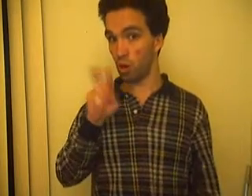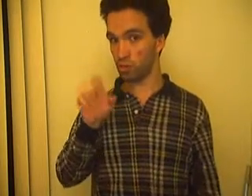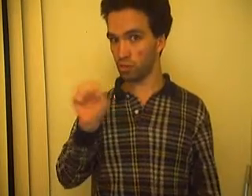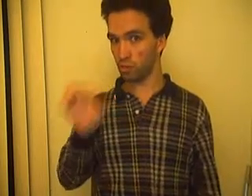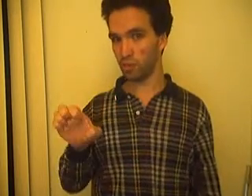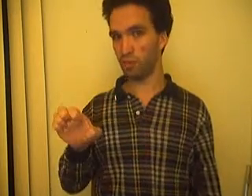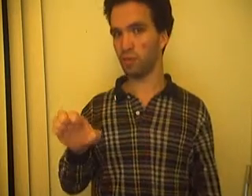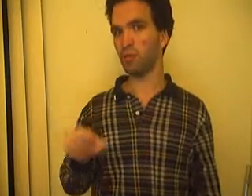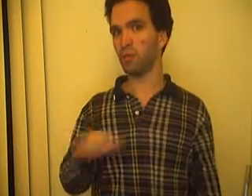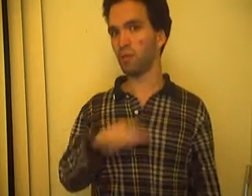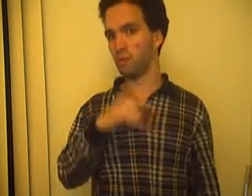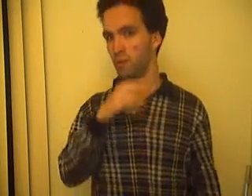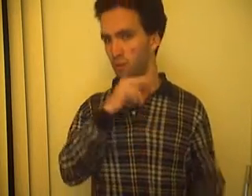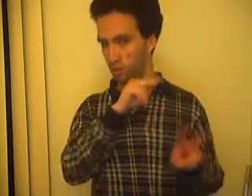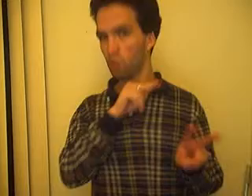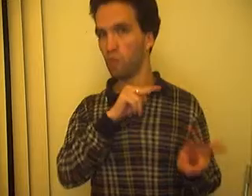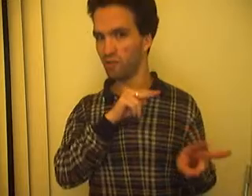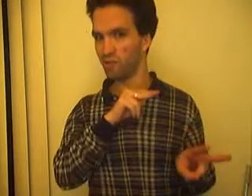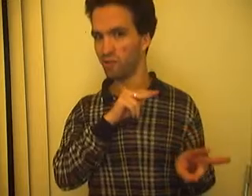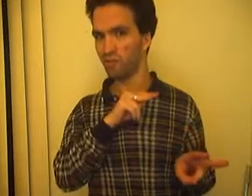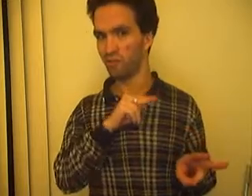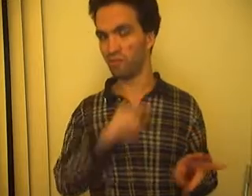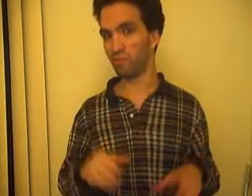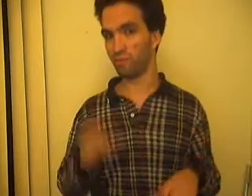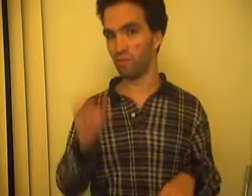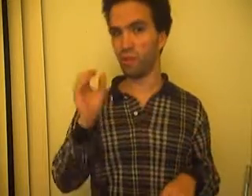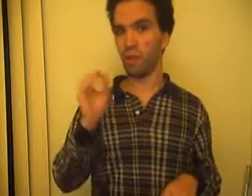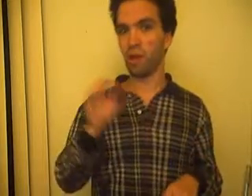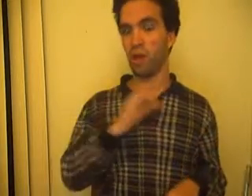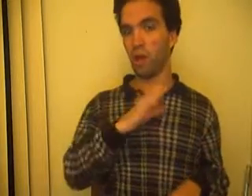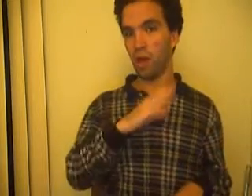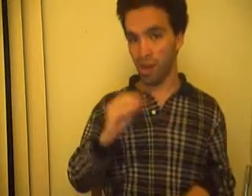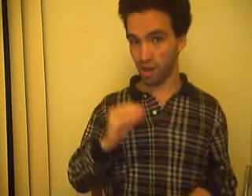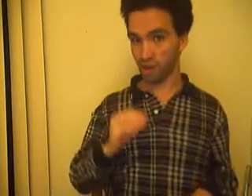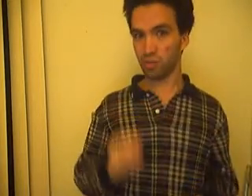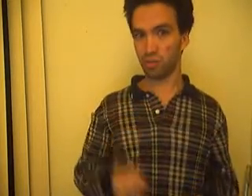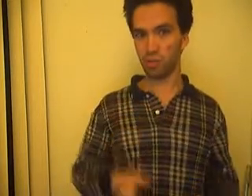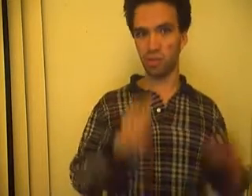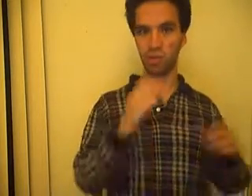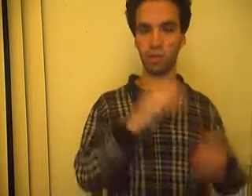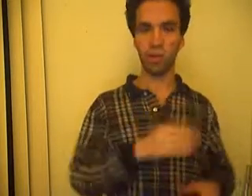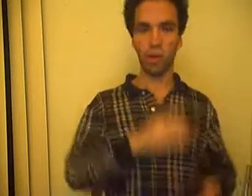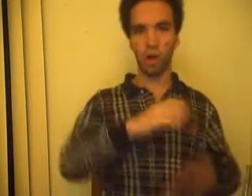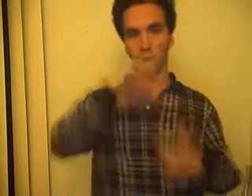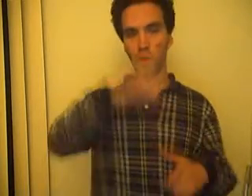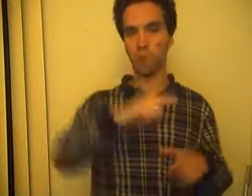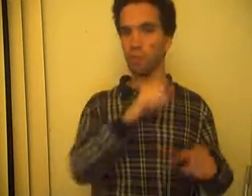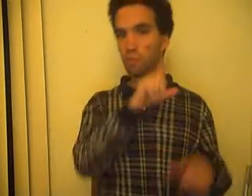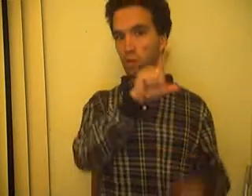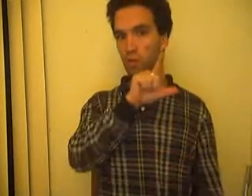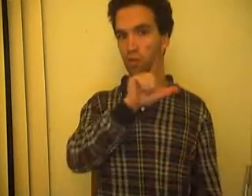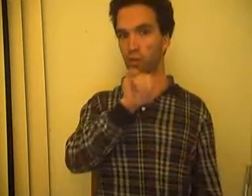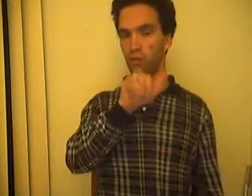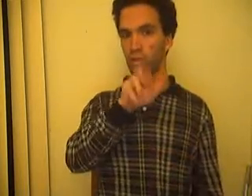pause and go watch it. And open up the